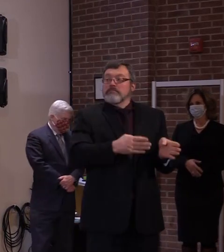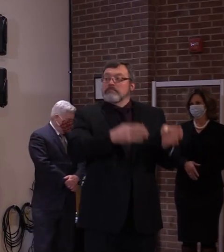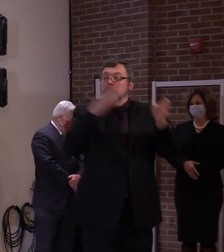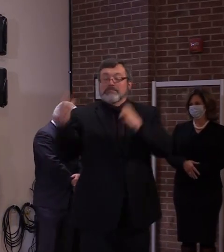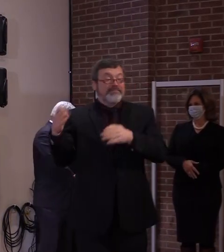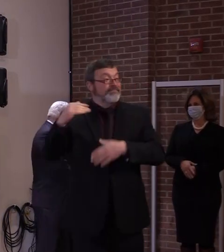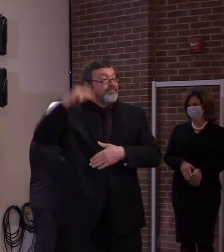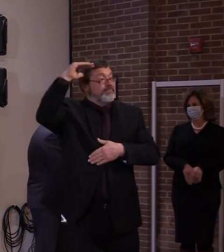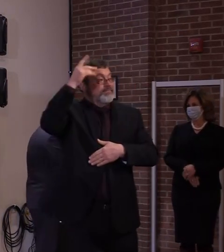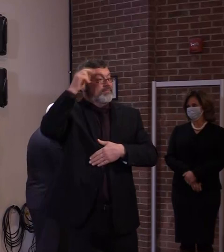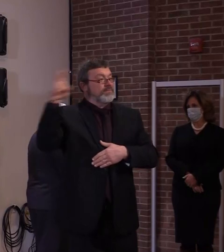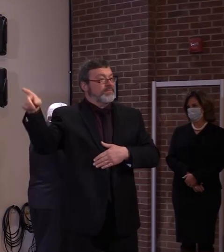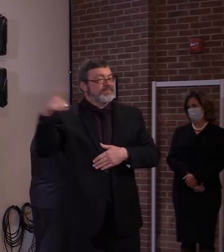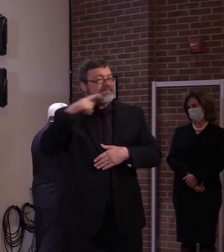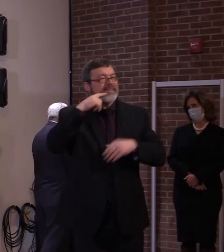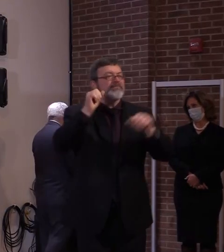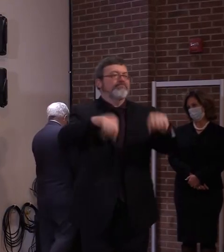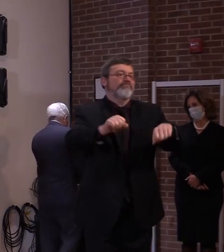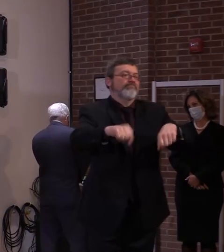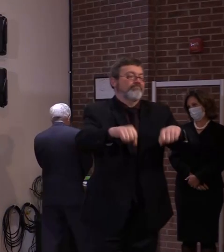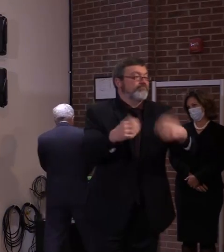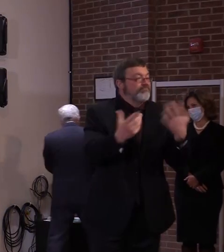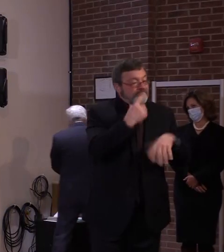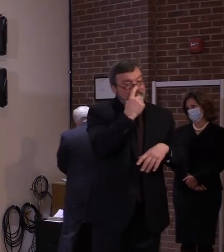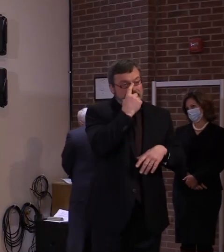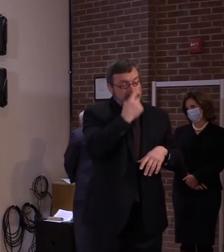Not better, but maybe some additional. So